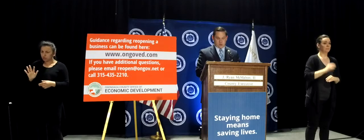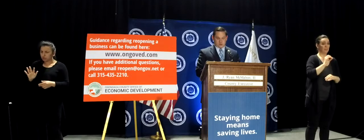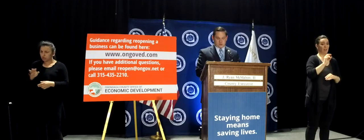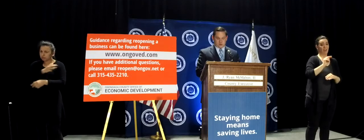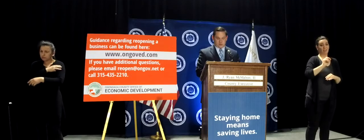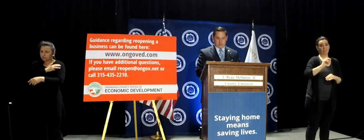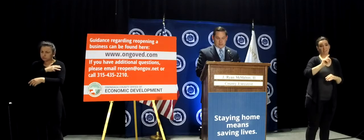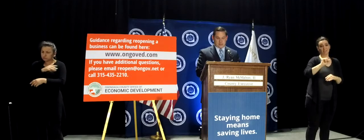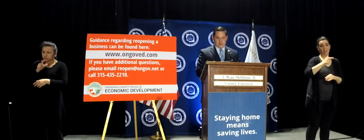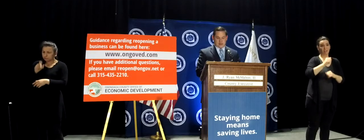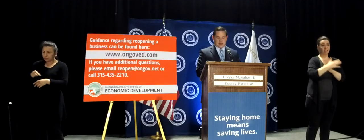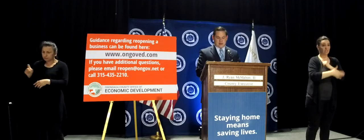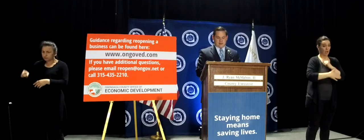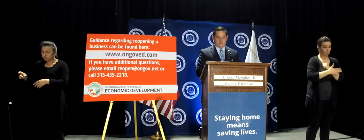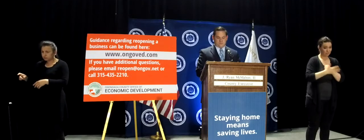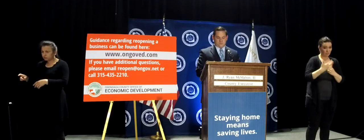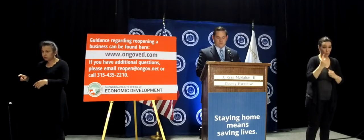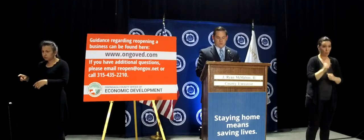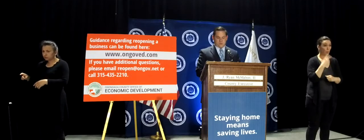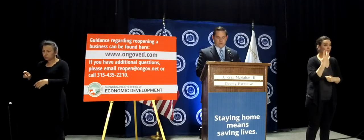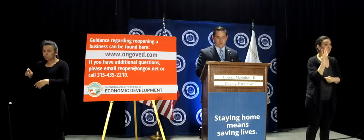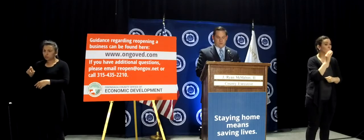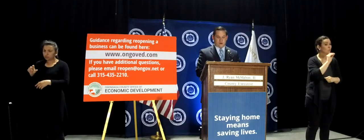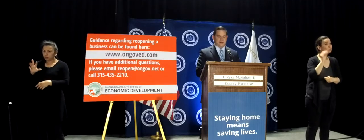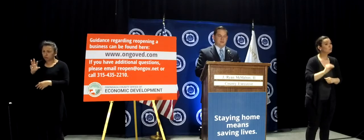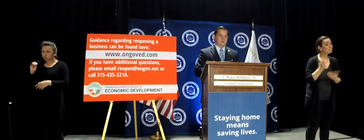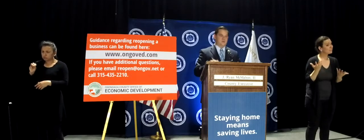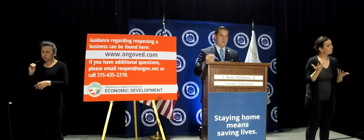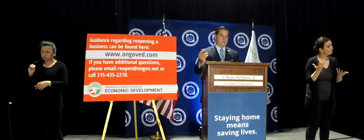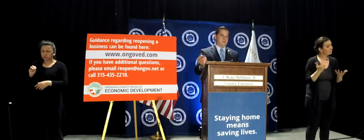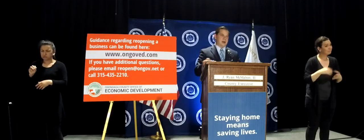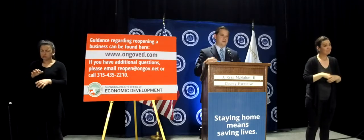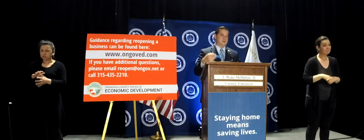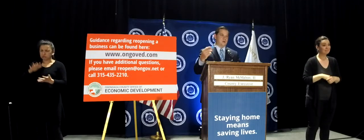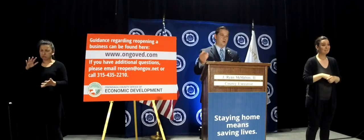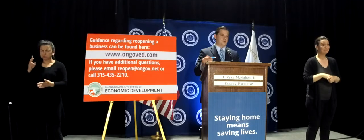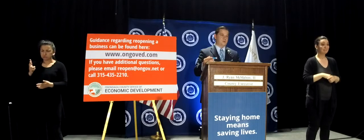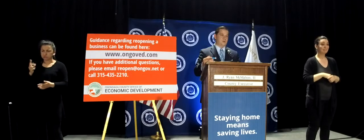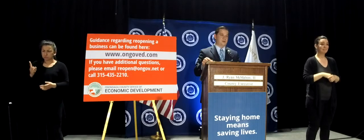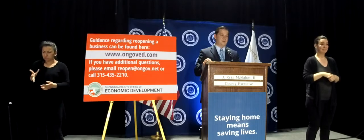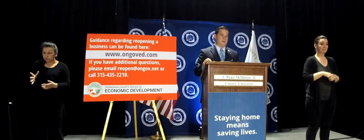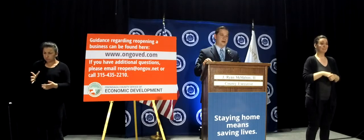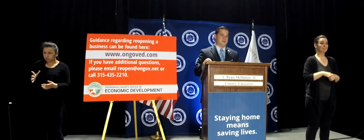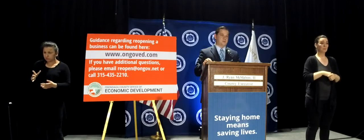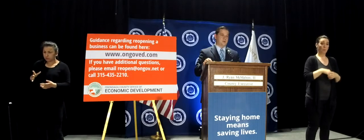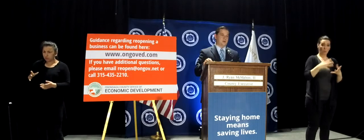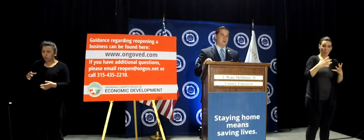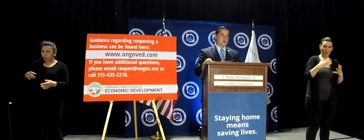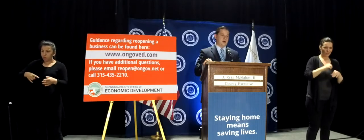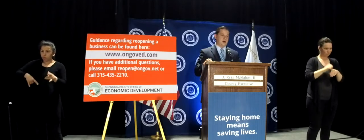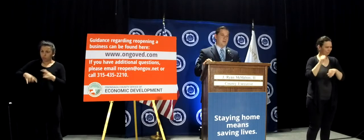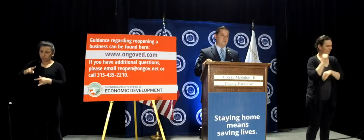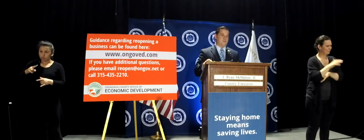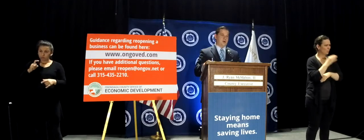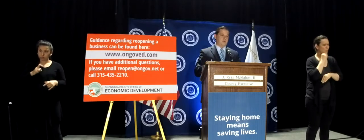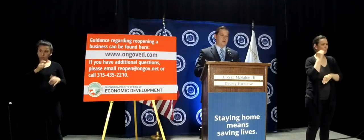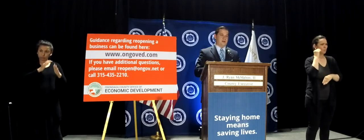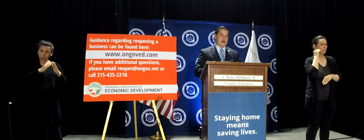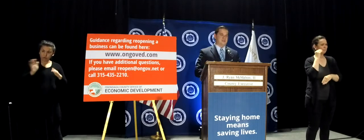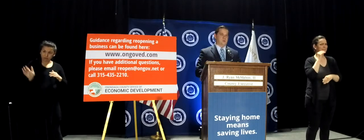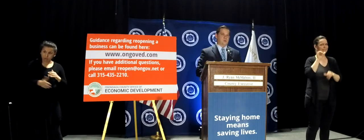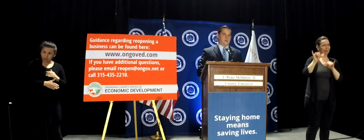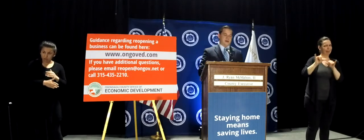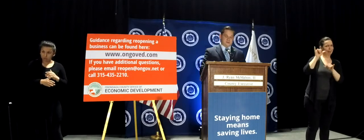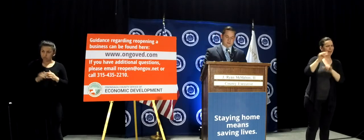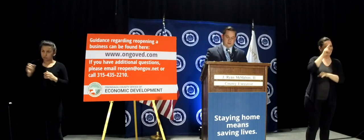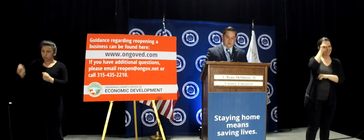So certainly we want to get those folks back to their homes who don't need to be in the hospital, but related